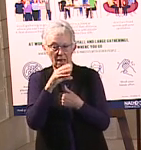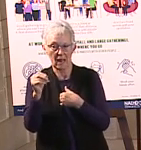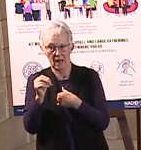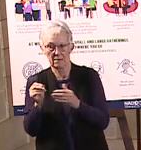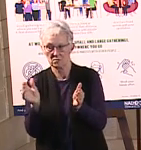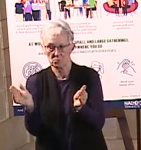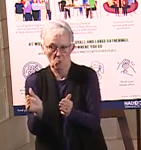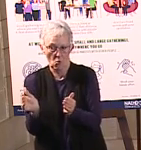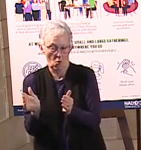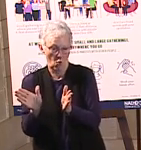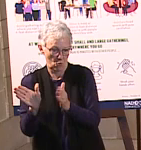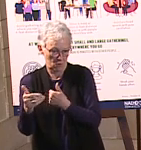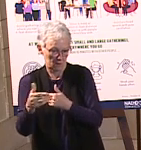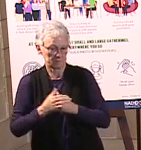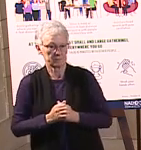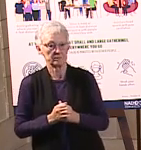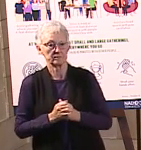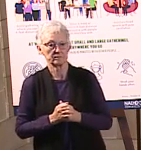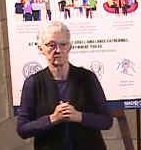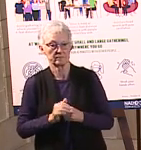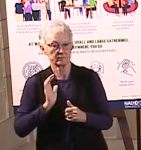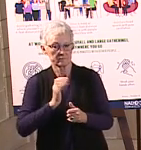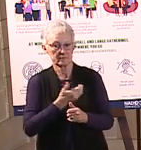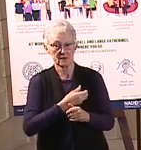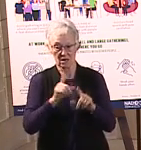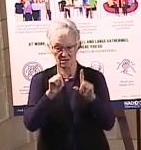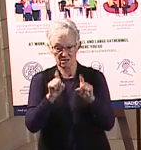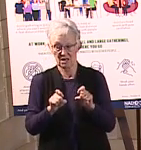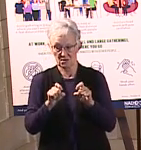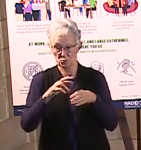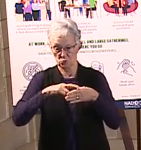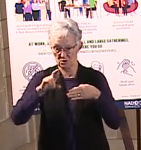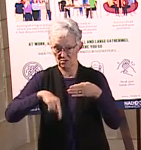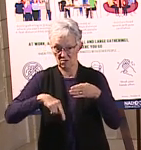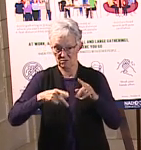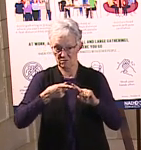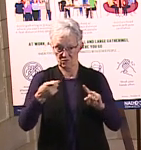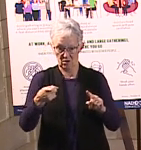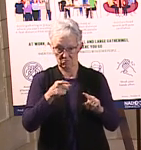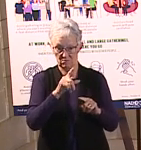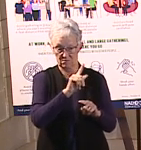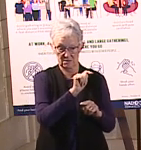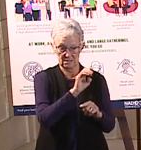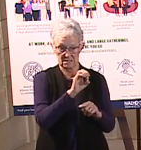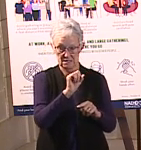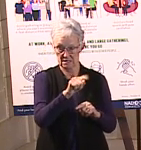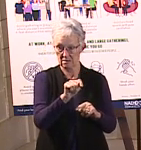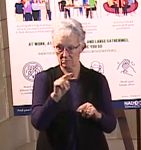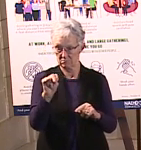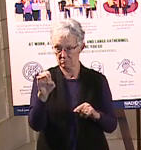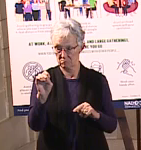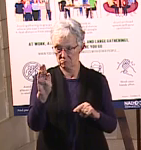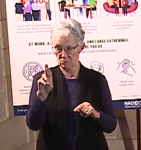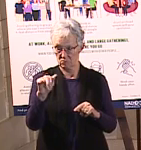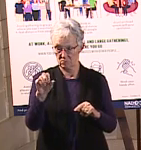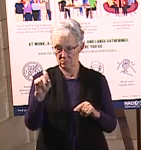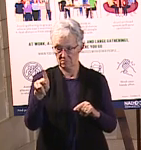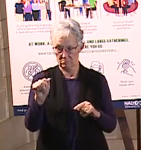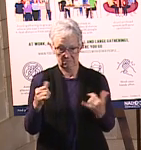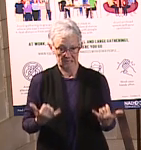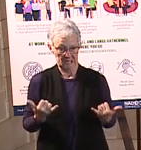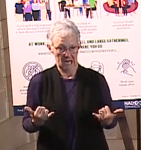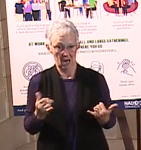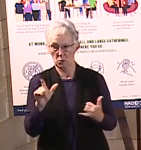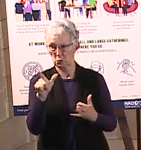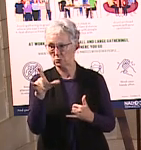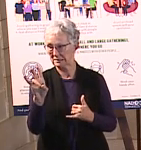7 days, our turnaround time on those Test Nebraska results was 27 hours. We want to make sure people have the opportunity